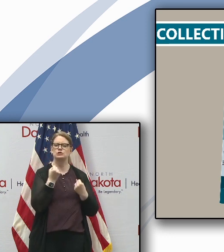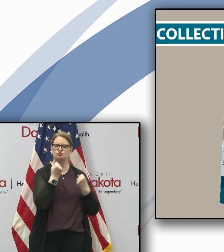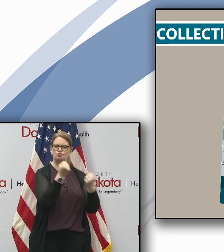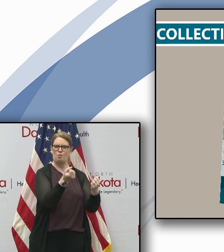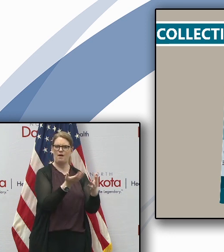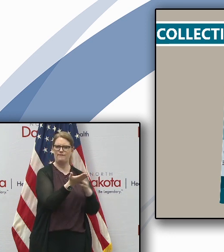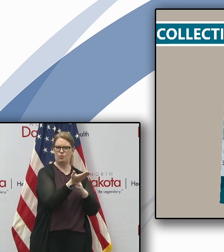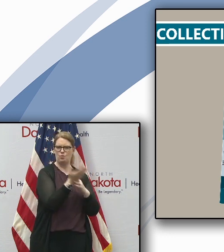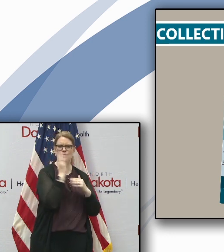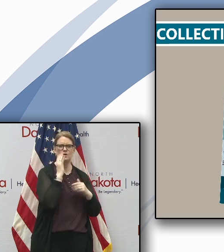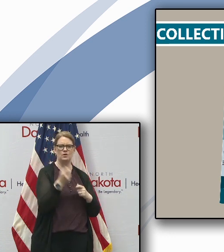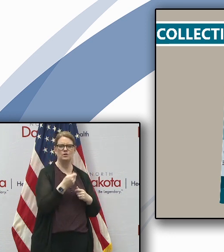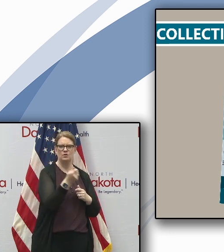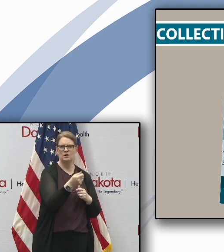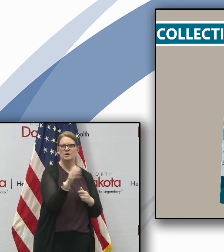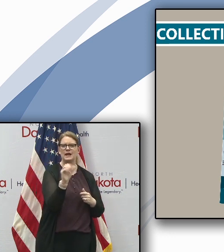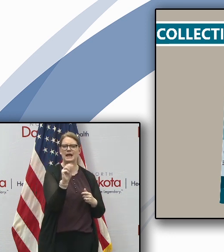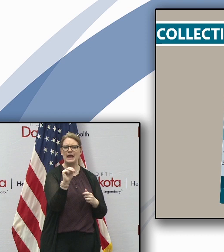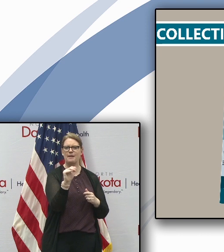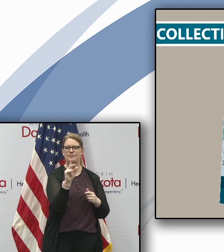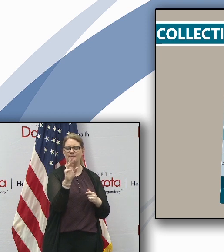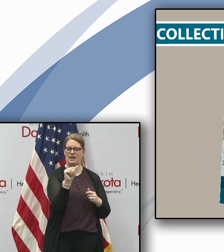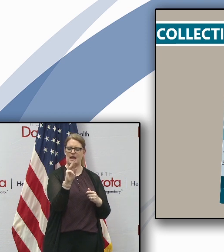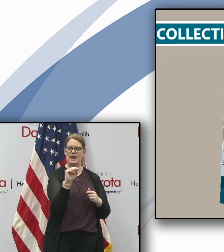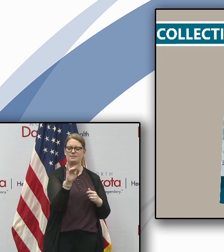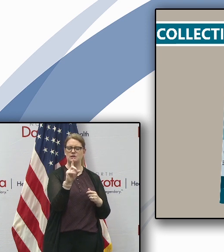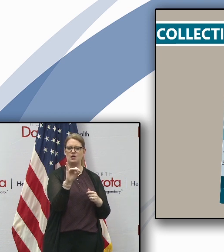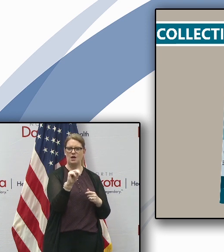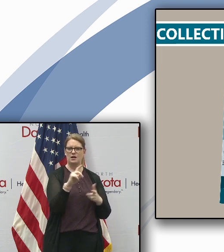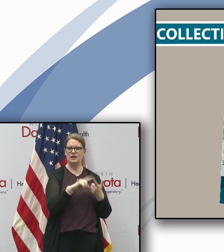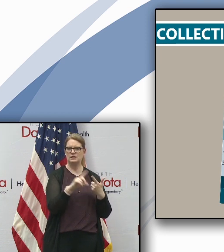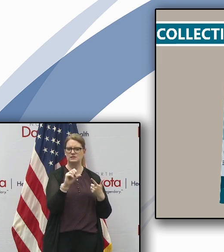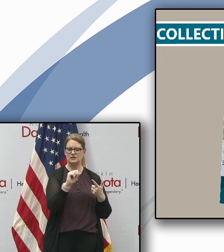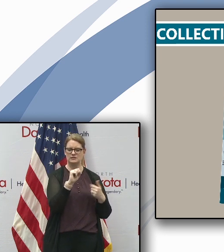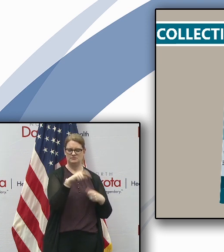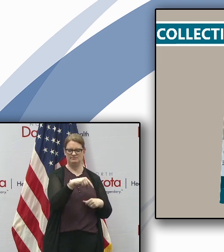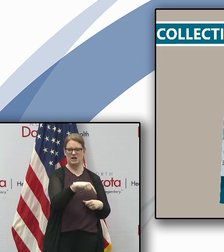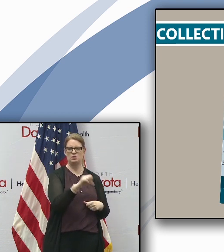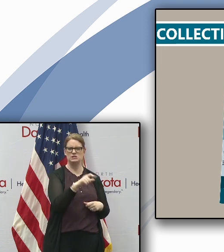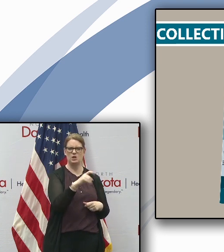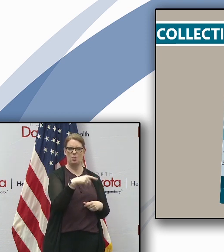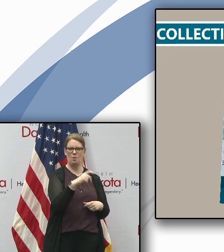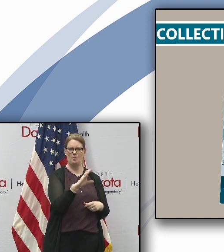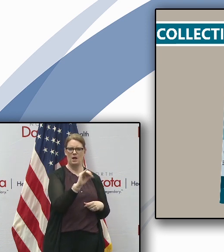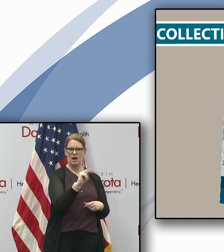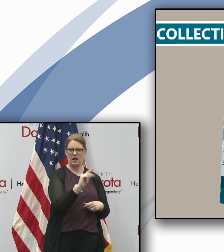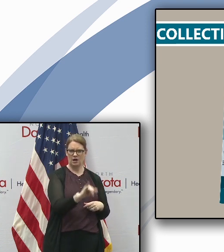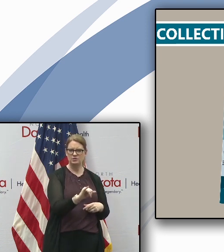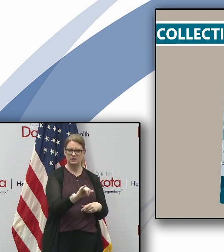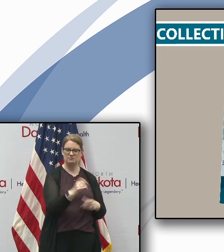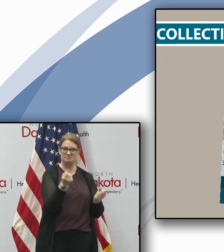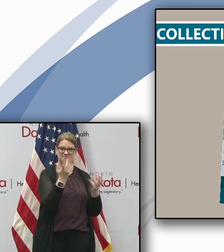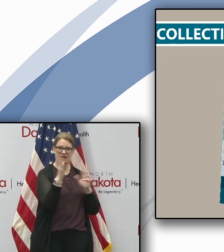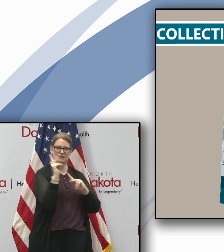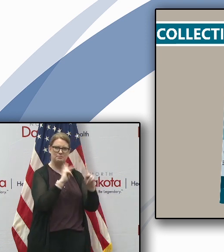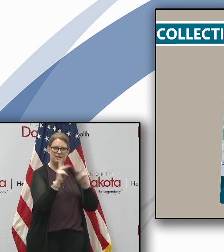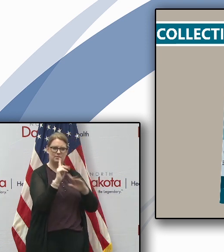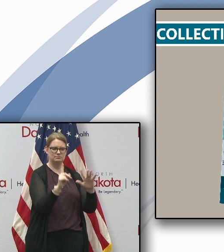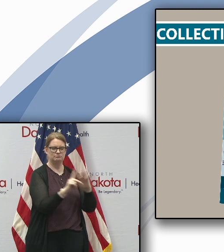we did in Amadon and down in Slope County in southwestern North Dakota, where we did end up having a lot of people coming